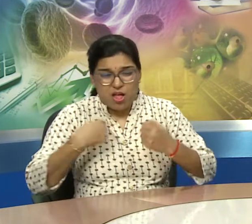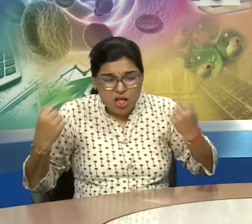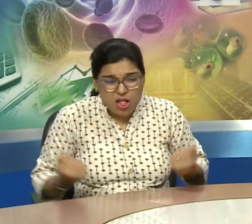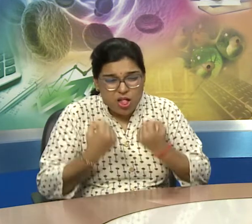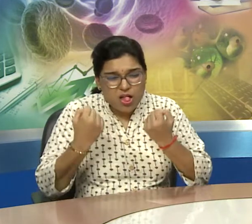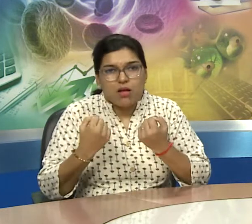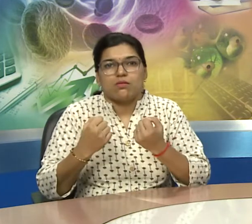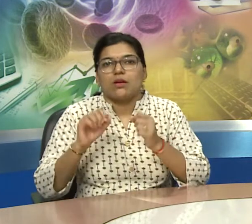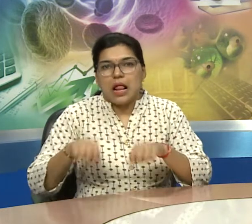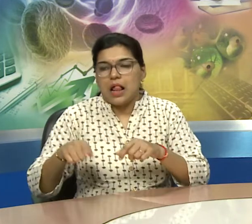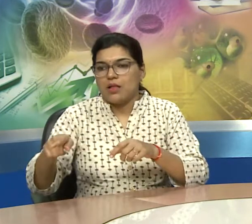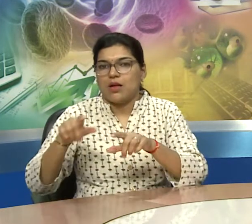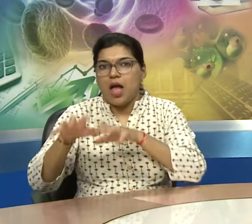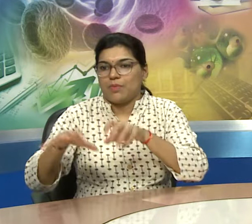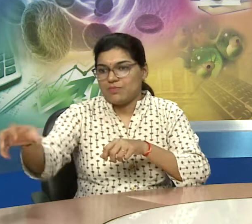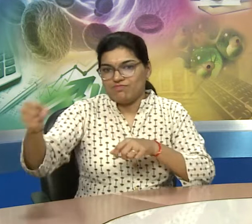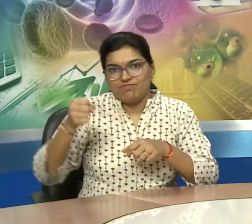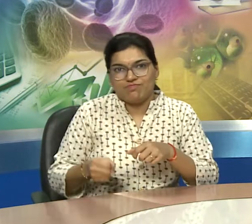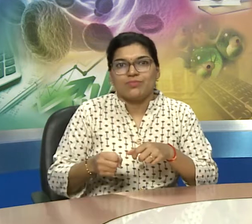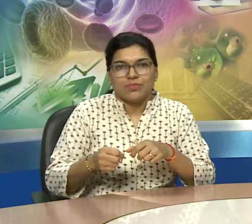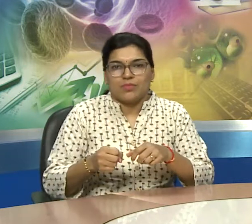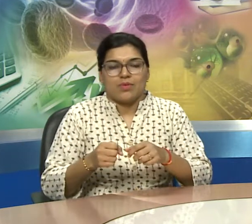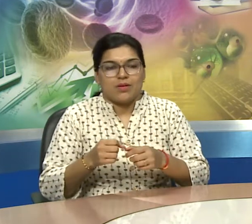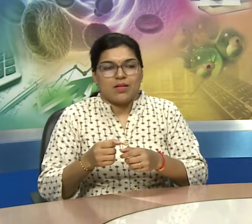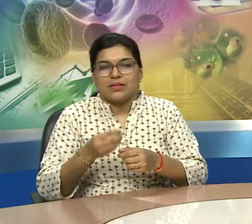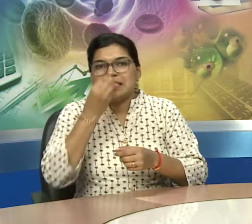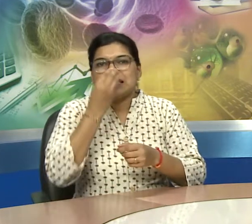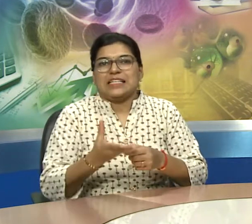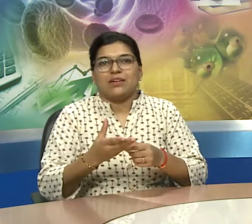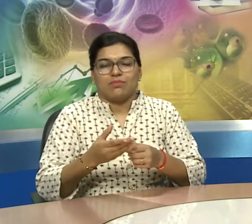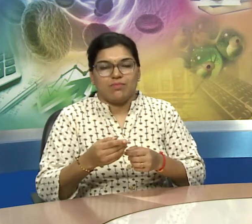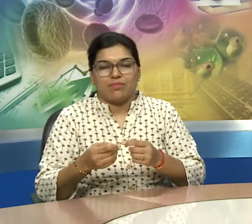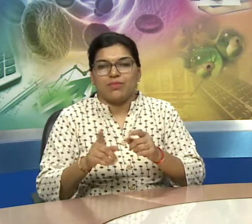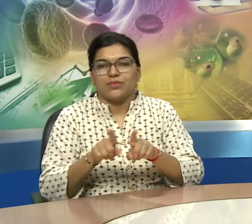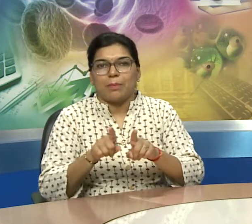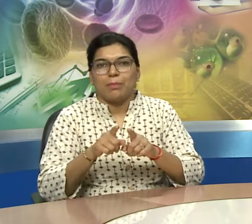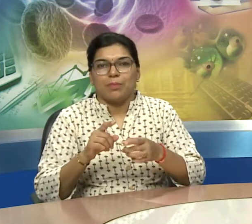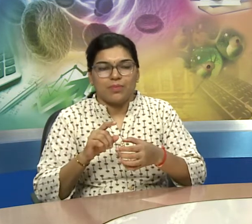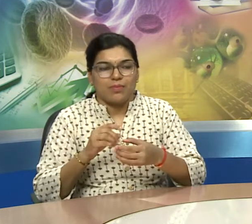because now they were taking the help of animals, so the first domesticated animal